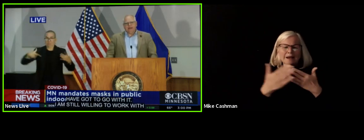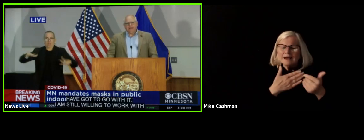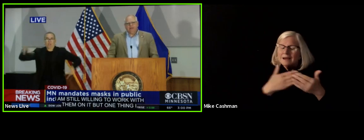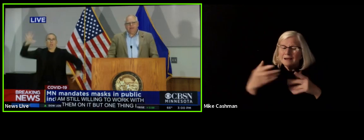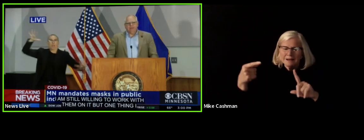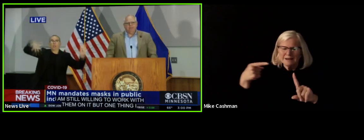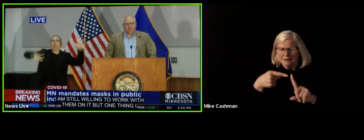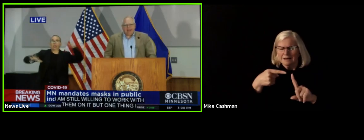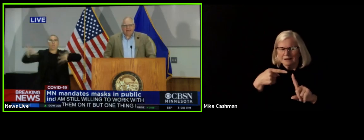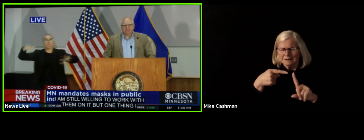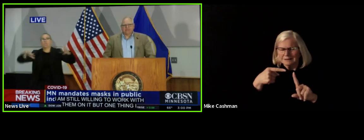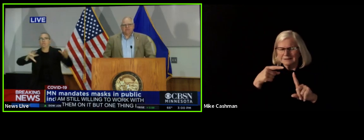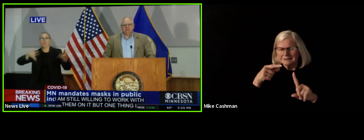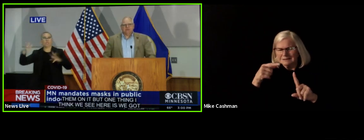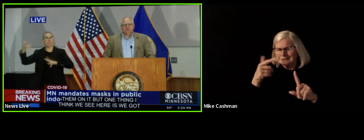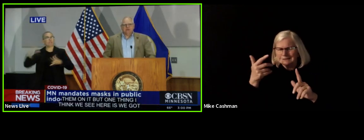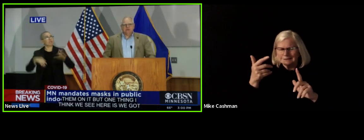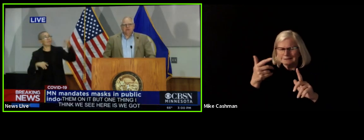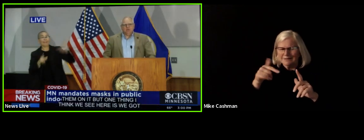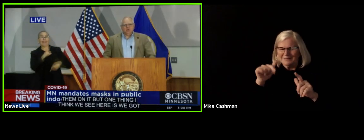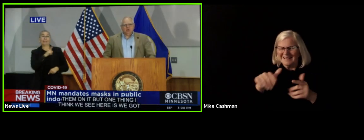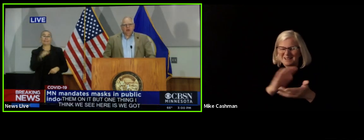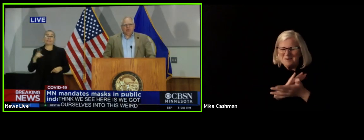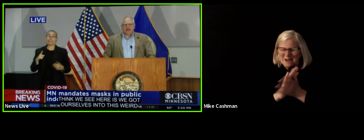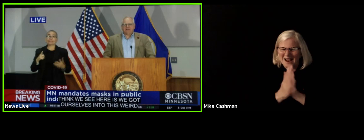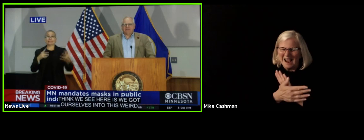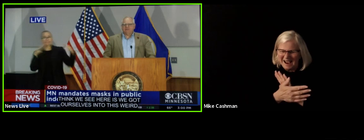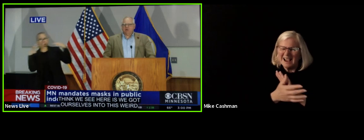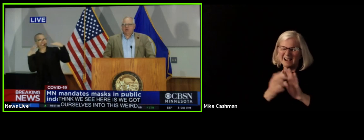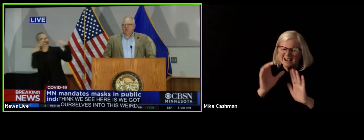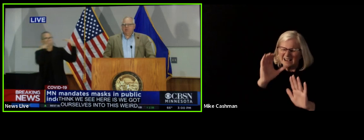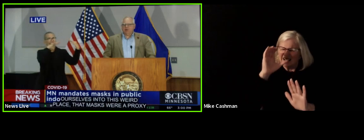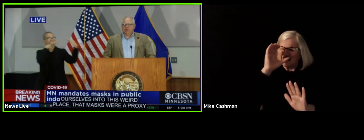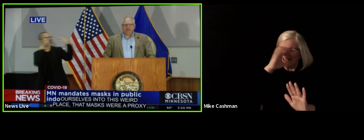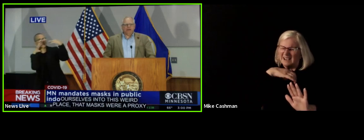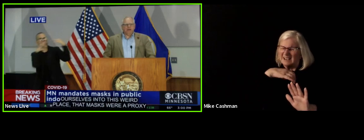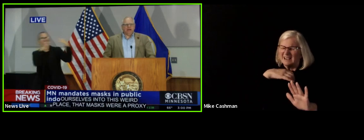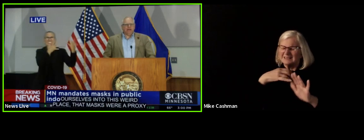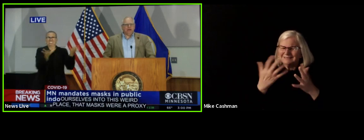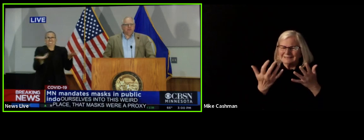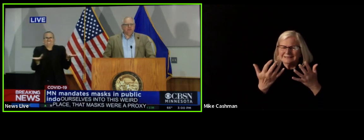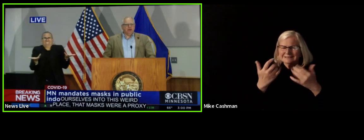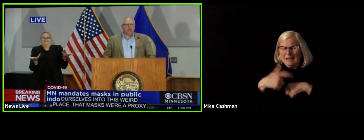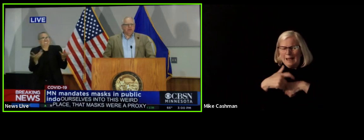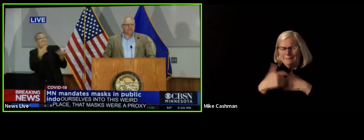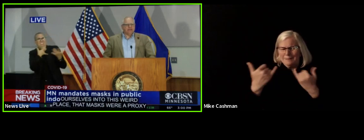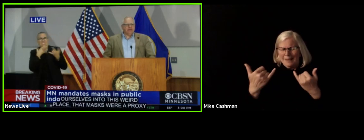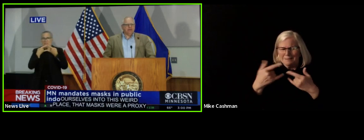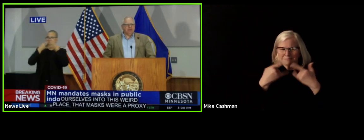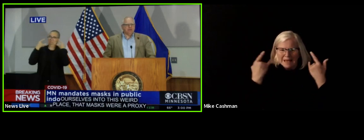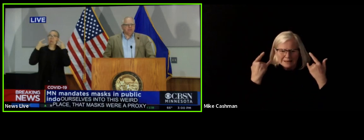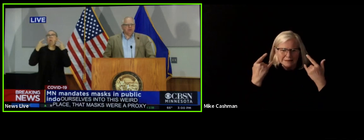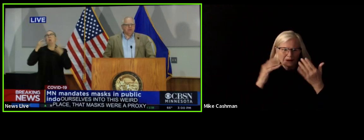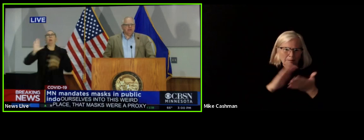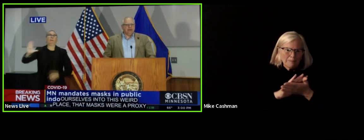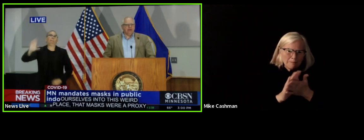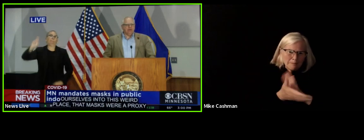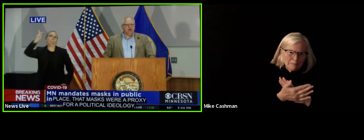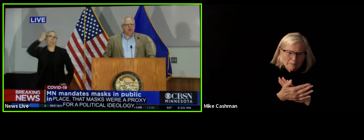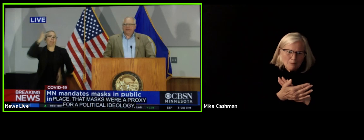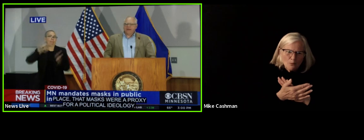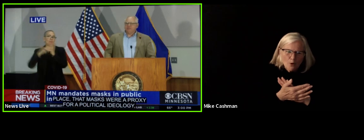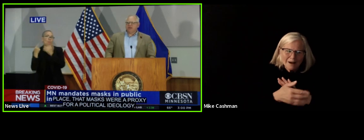that masks were a proxy for a political ideology rather than a science-based approach. And